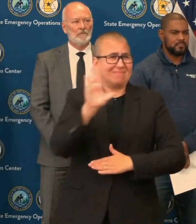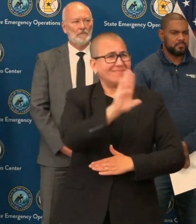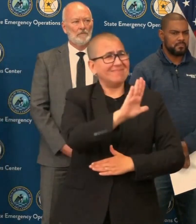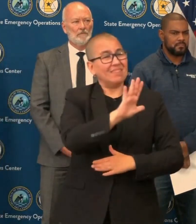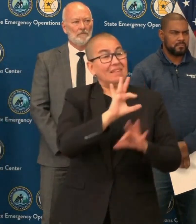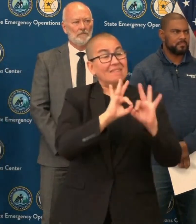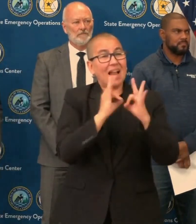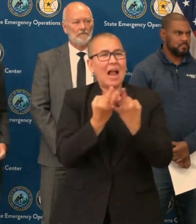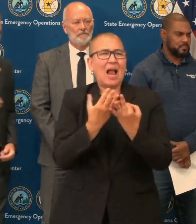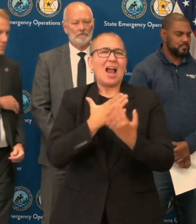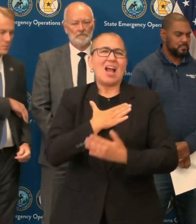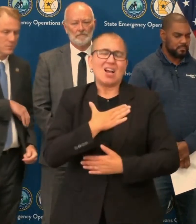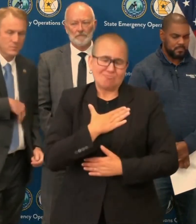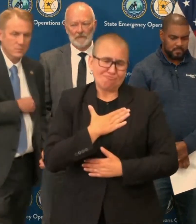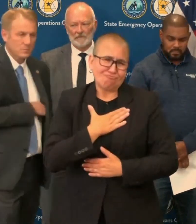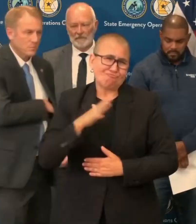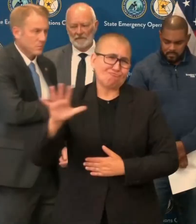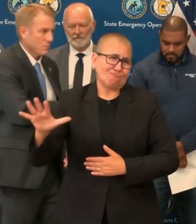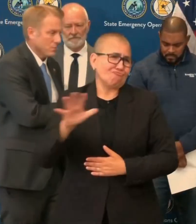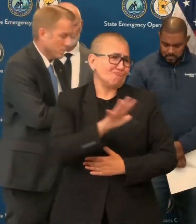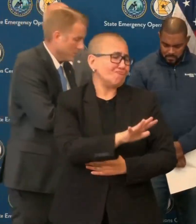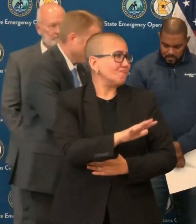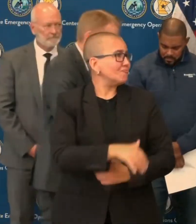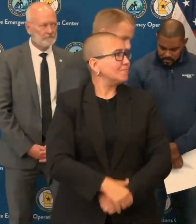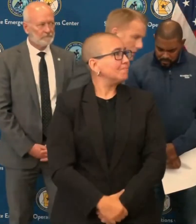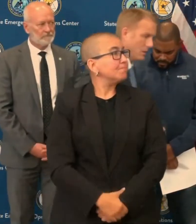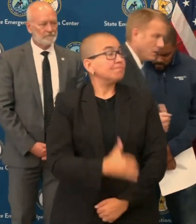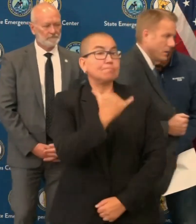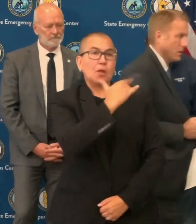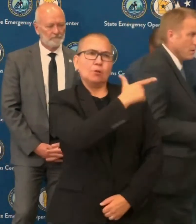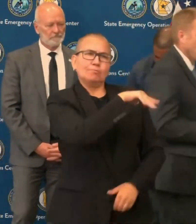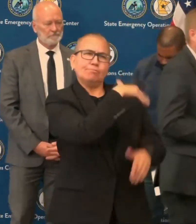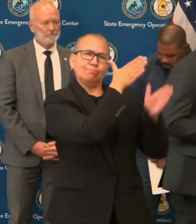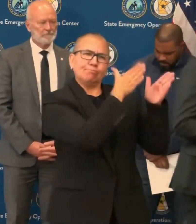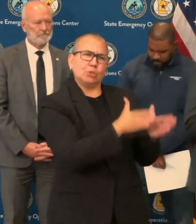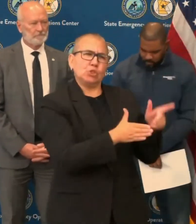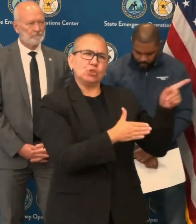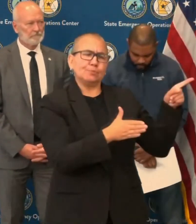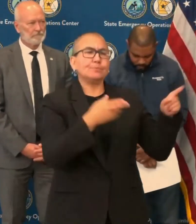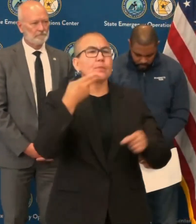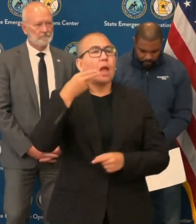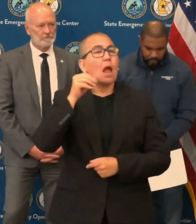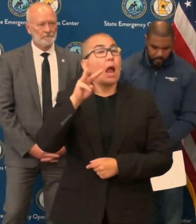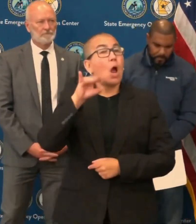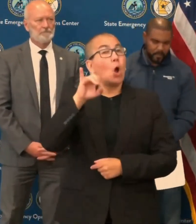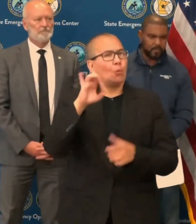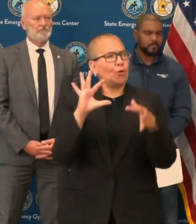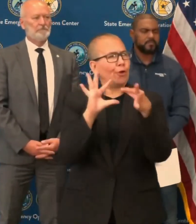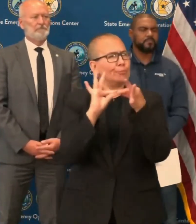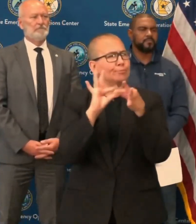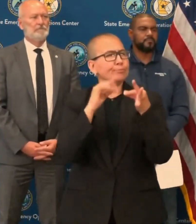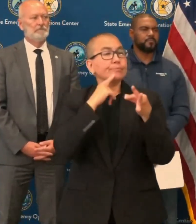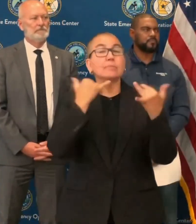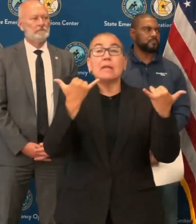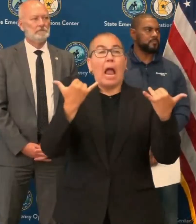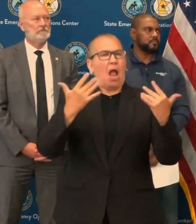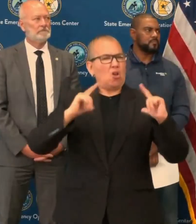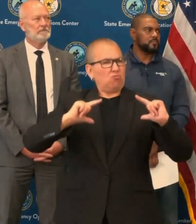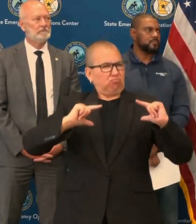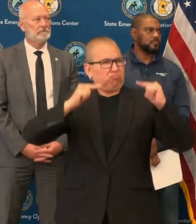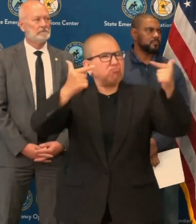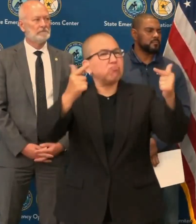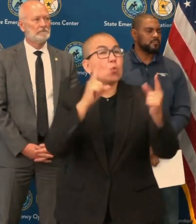Thank you. As folks have said, we'll take a few questions. Please don't forget to, in the first question,